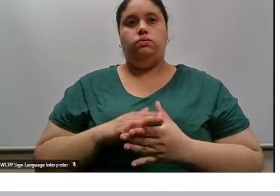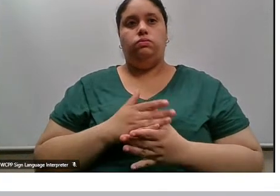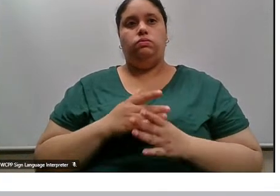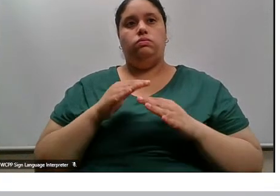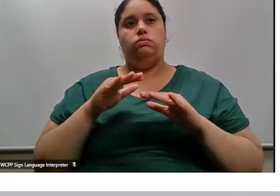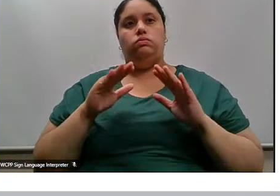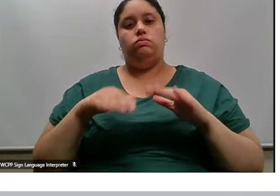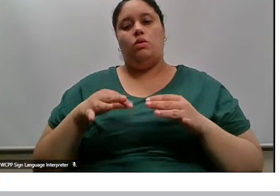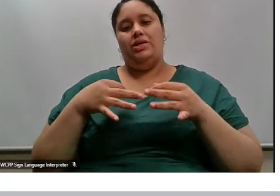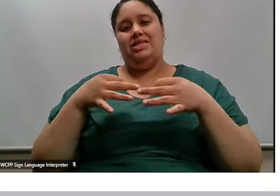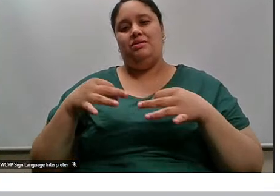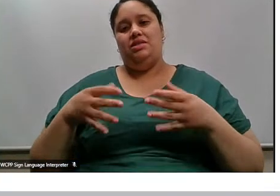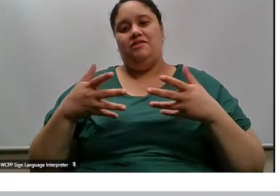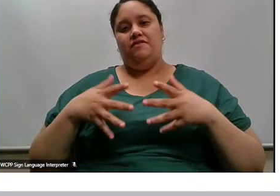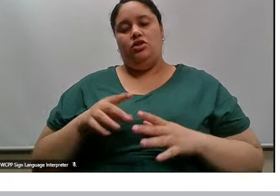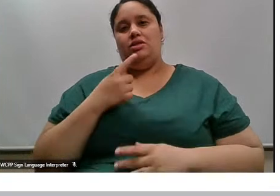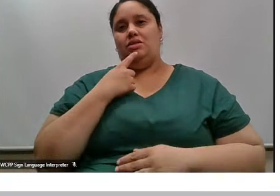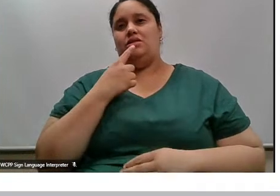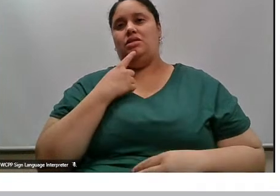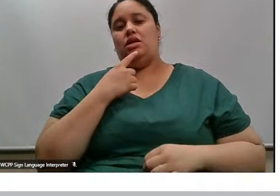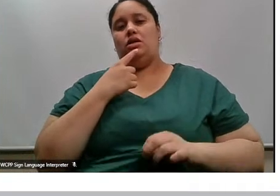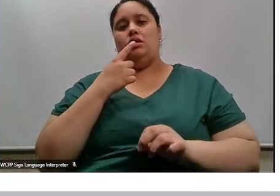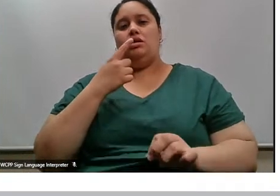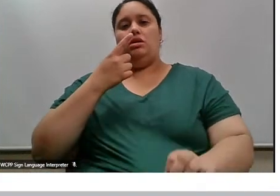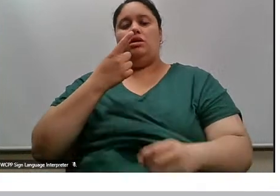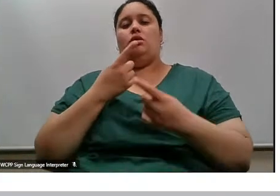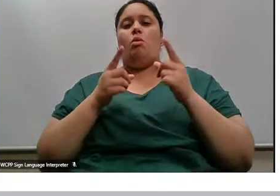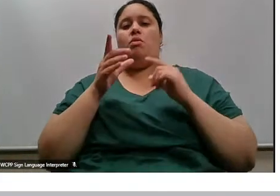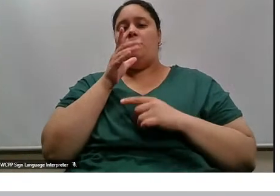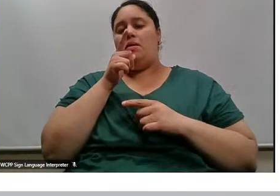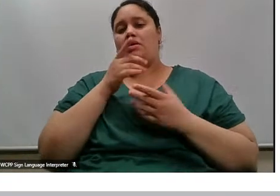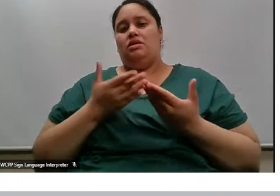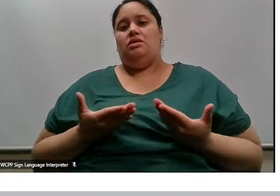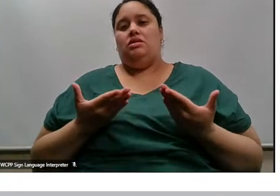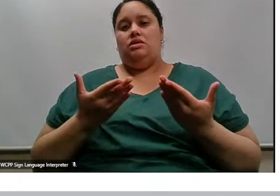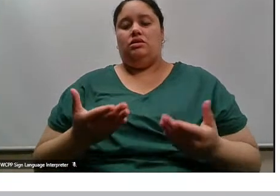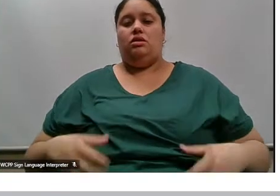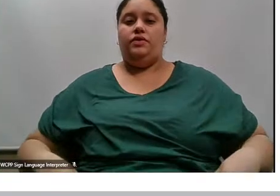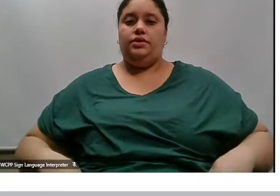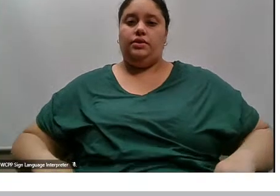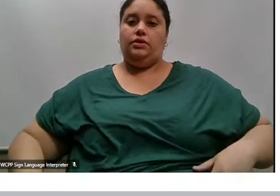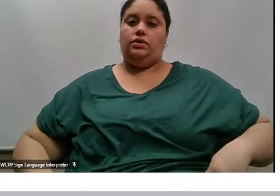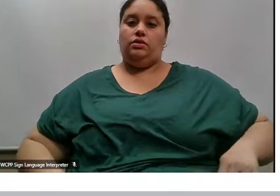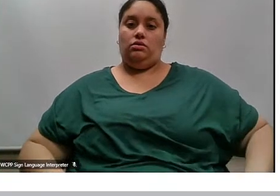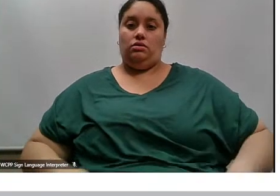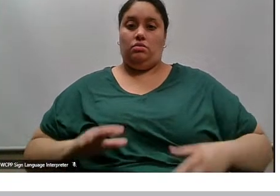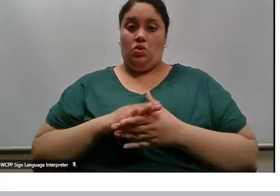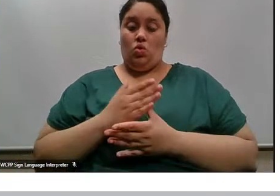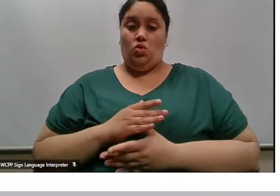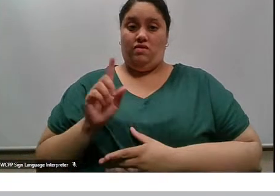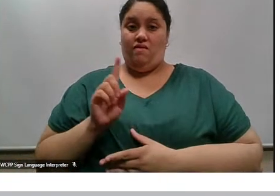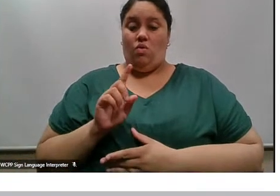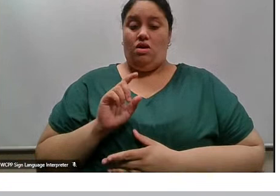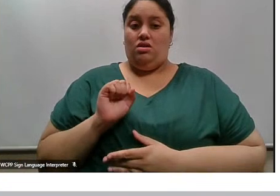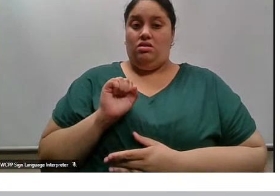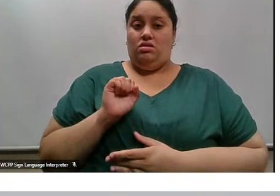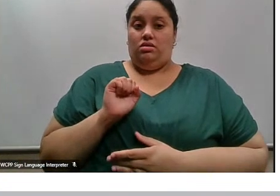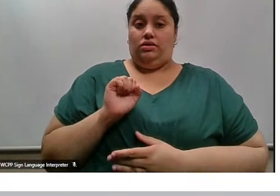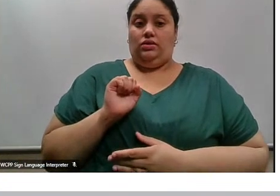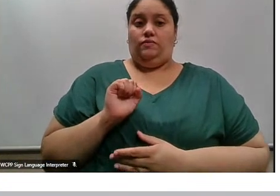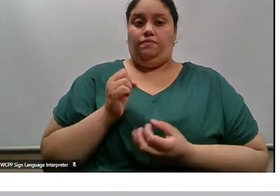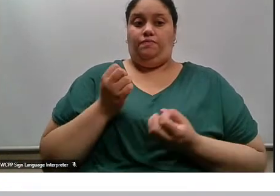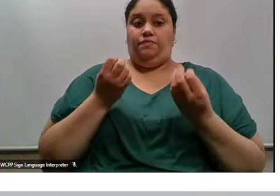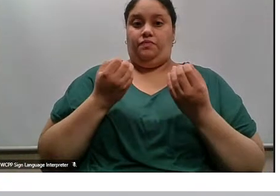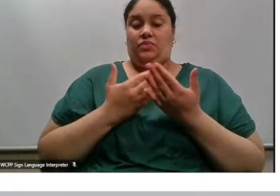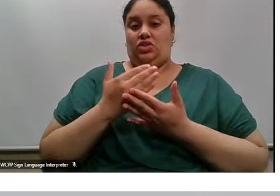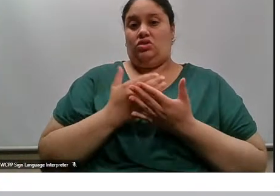says the Department of Public Service? Is it because of what the explanation that has been given there? I